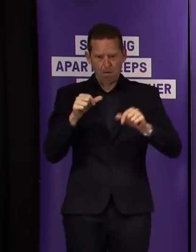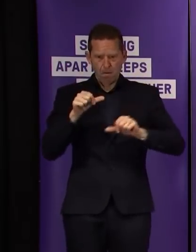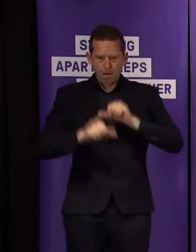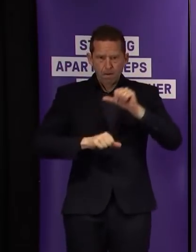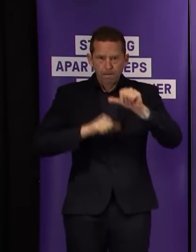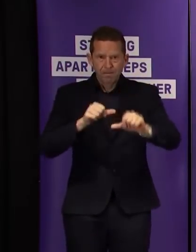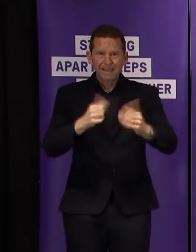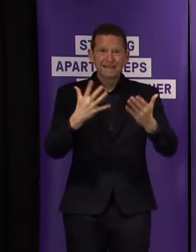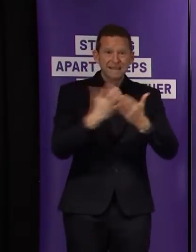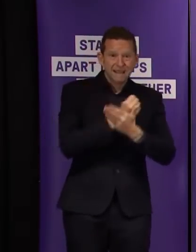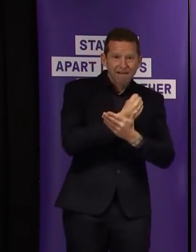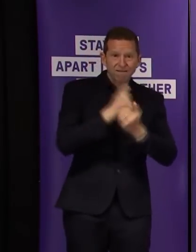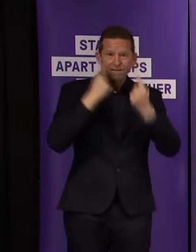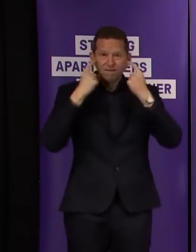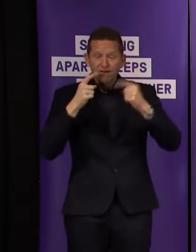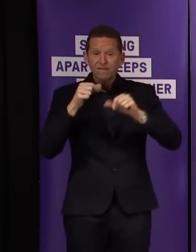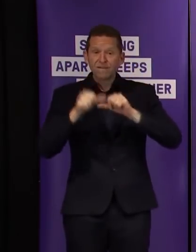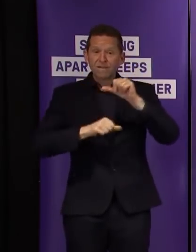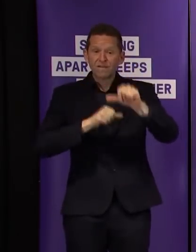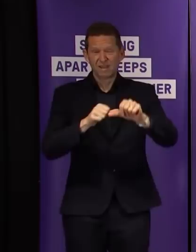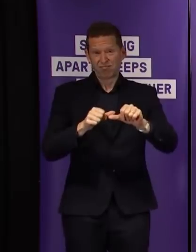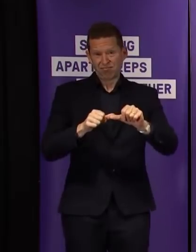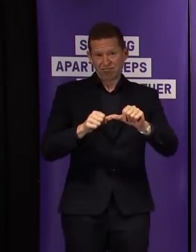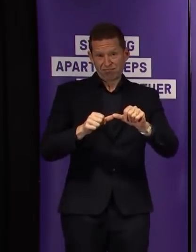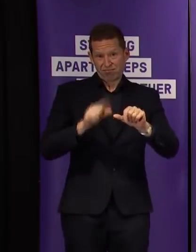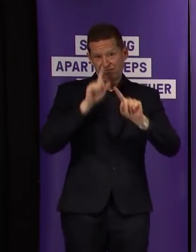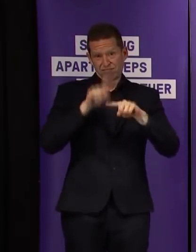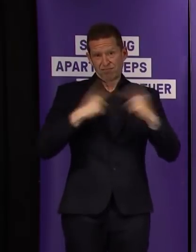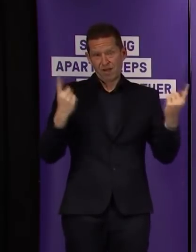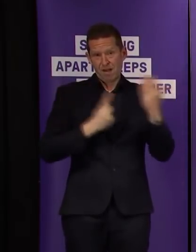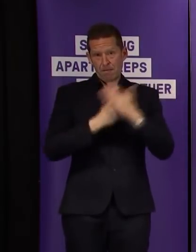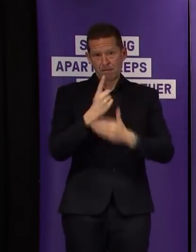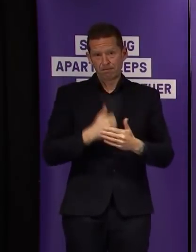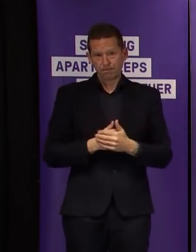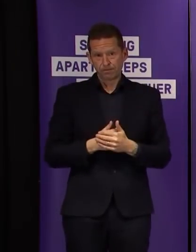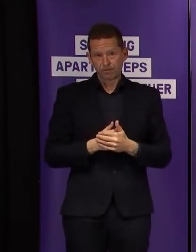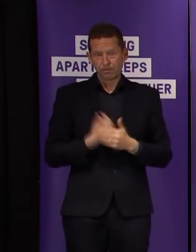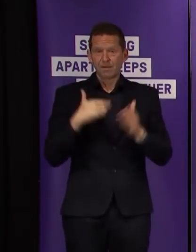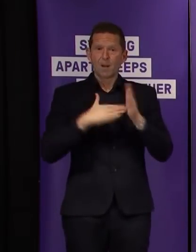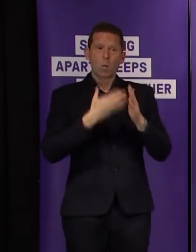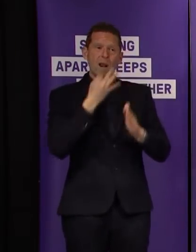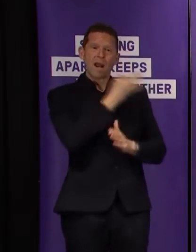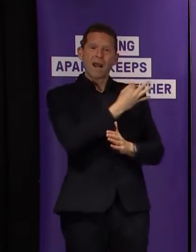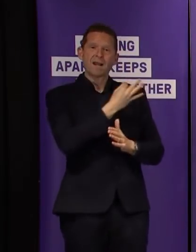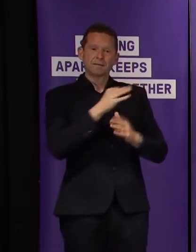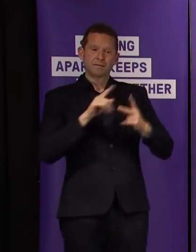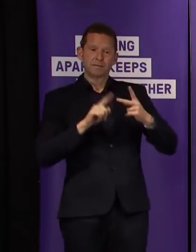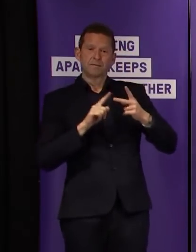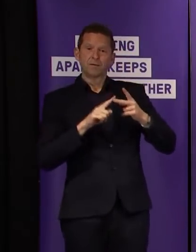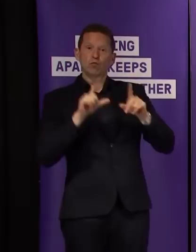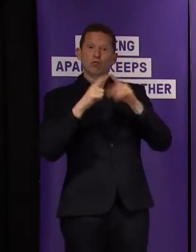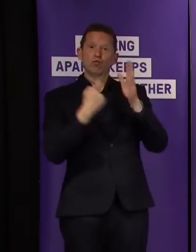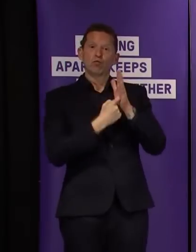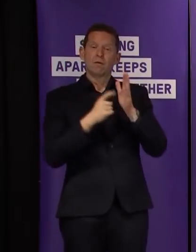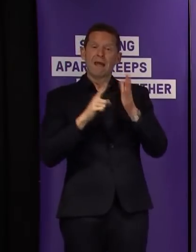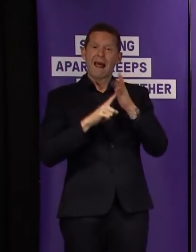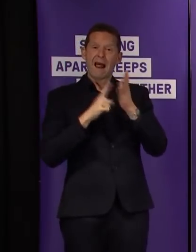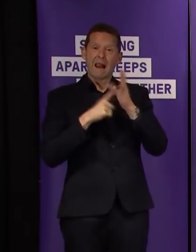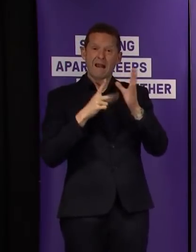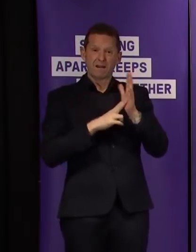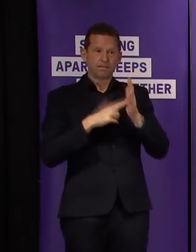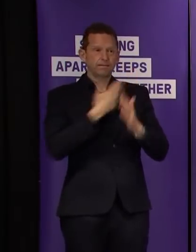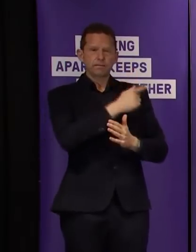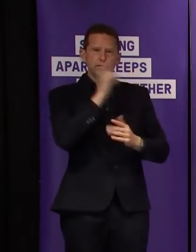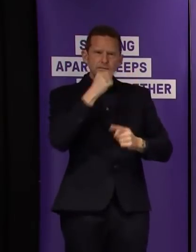and steadily, that simply won't happen. I now want to ask Alan to come forward and just take you through the modelling